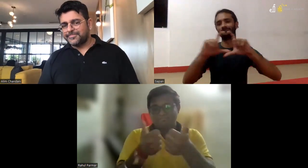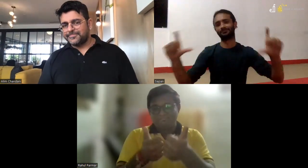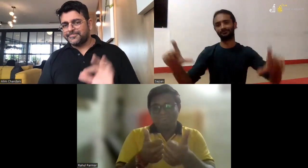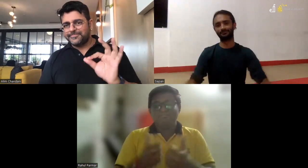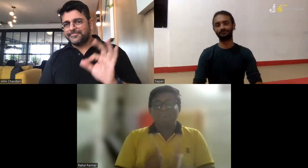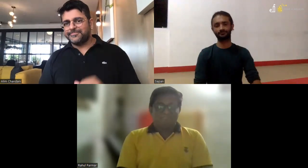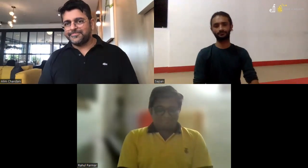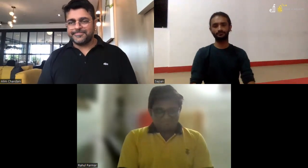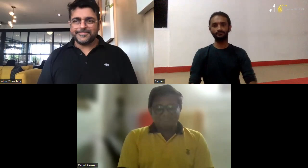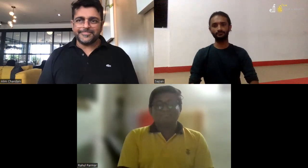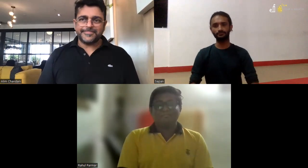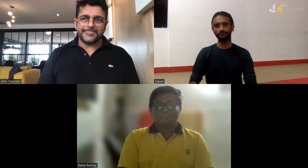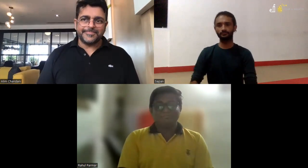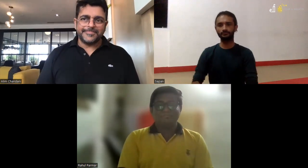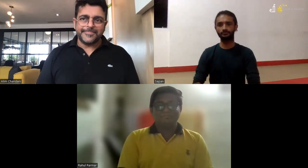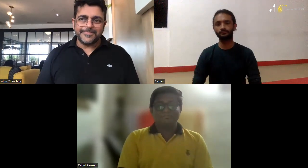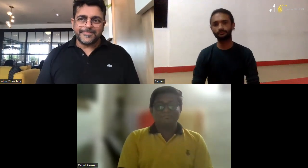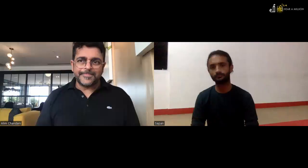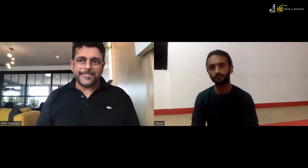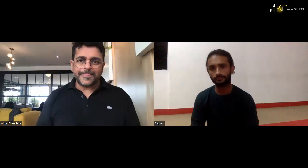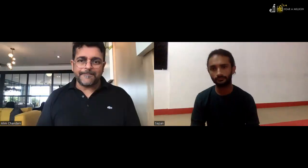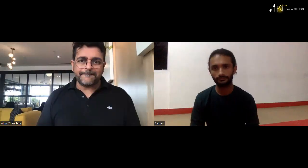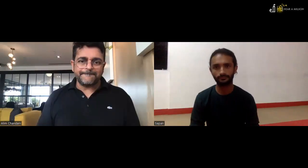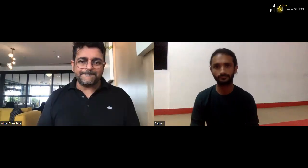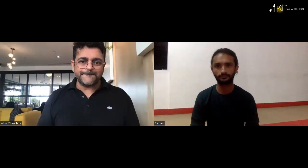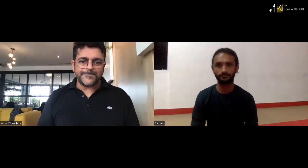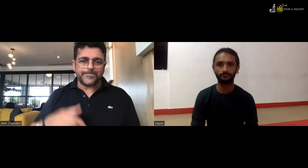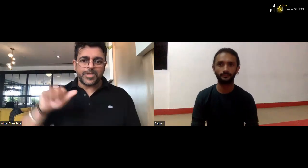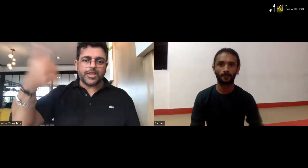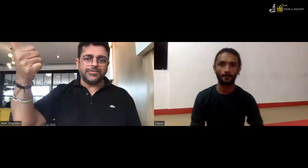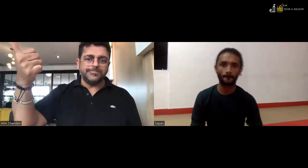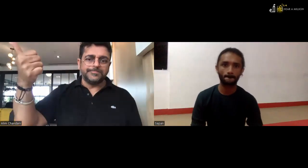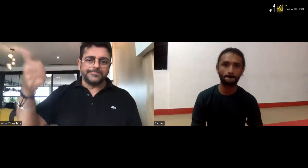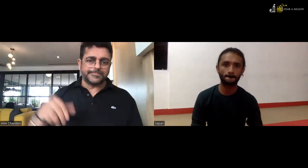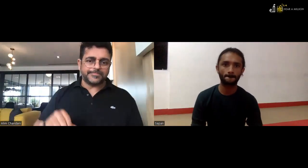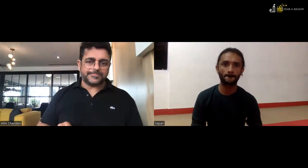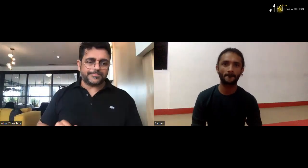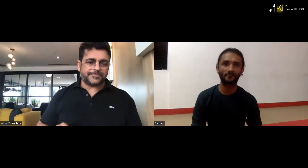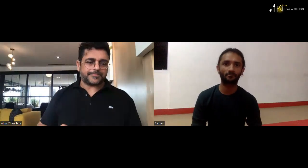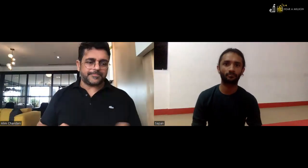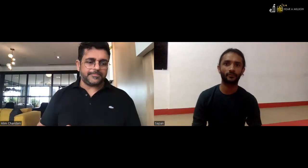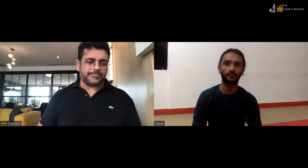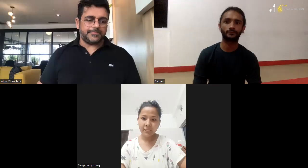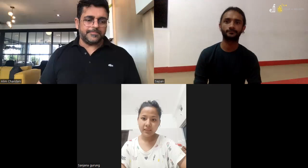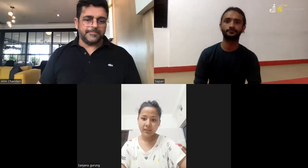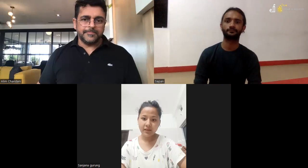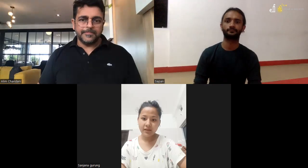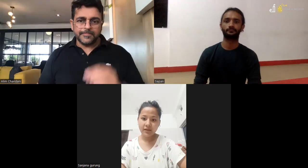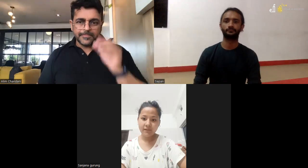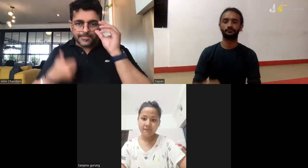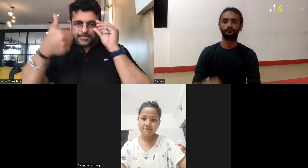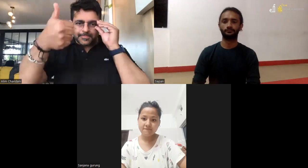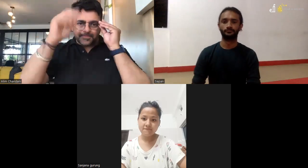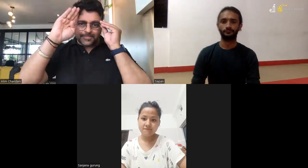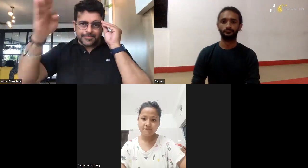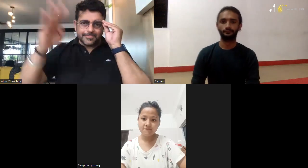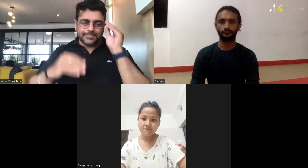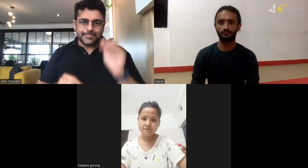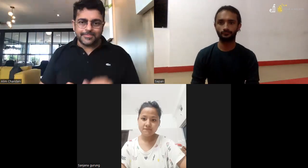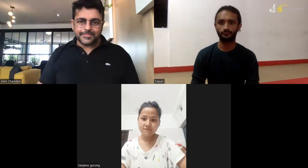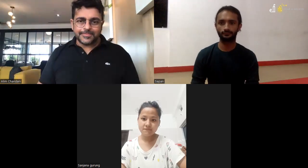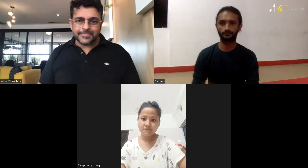Yes, I'm so glad to while talking with all the people. I have to leave now. Thank you so much. Bye bye. Bye, Dr.